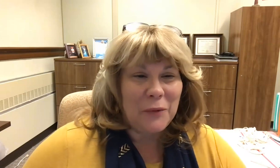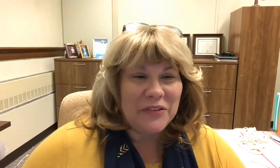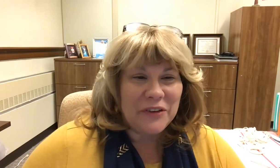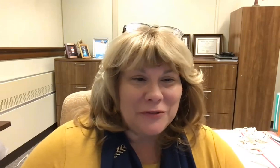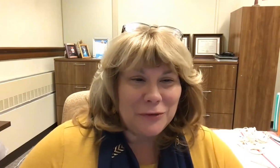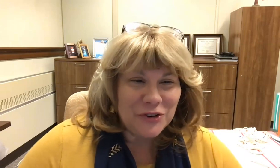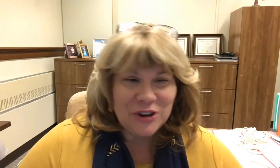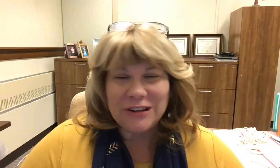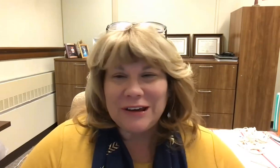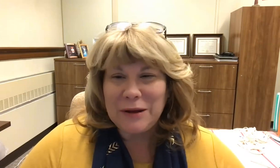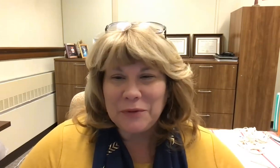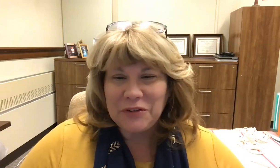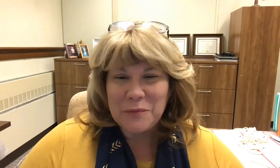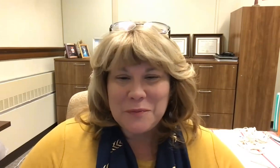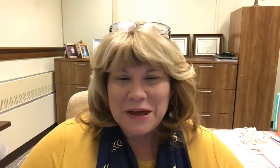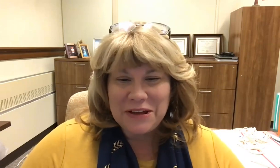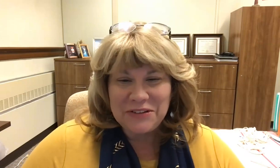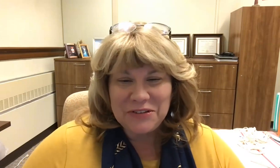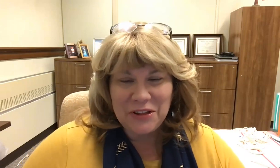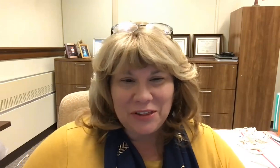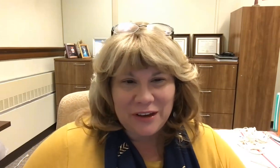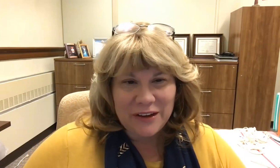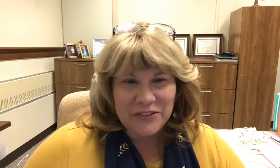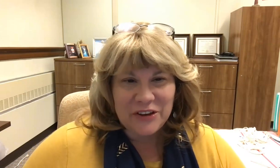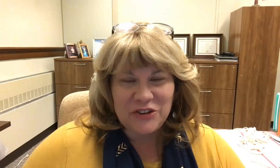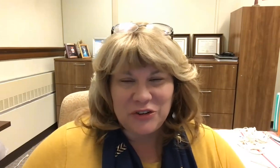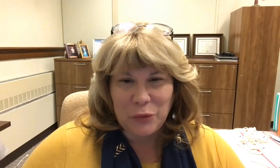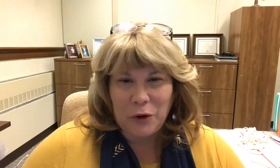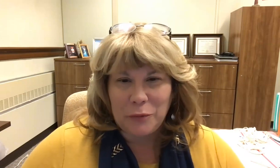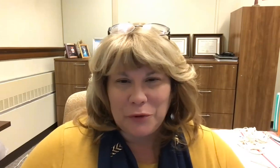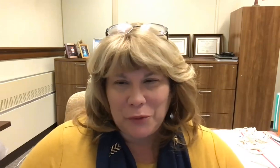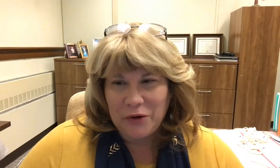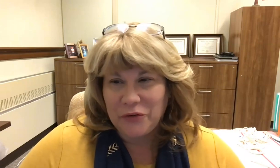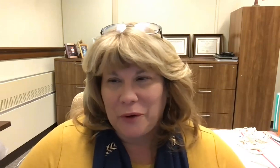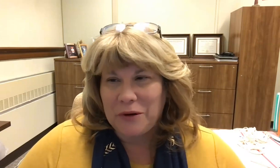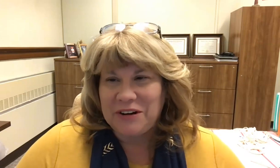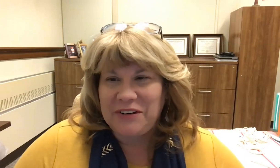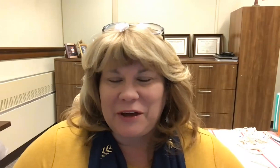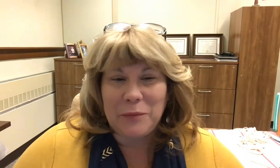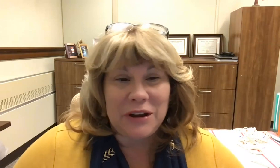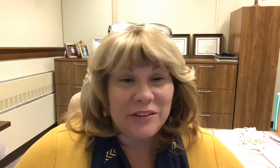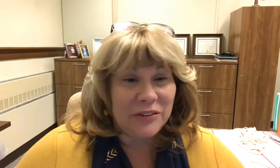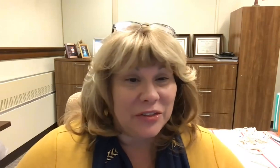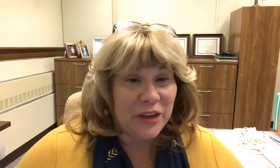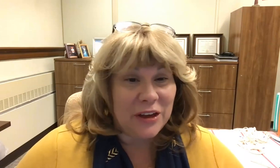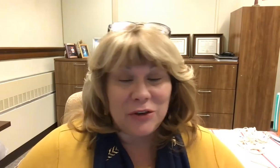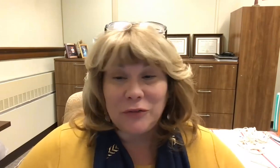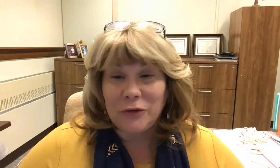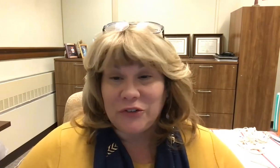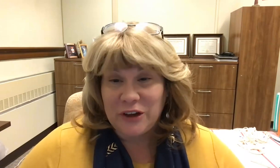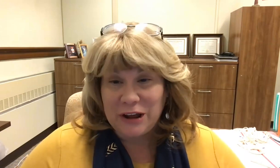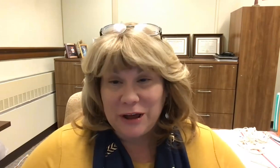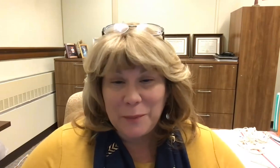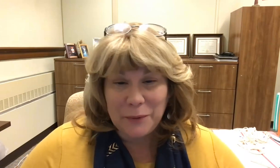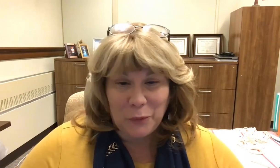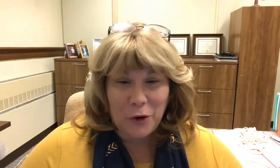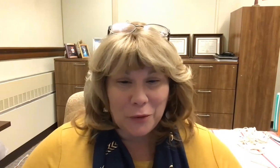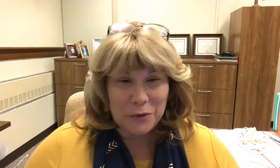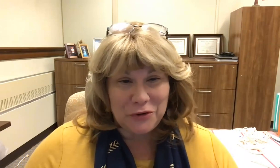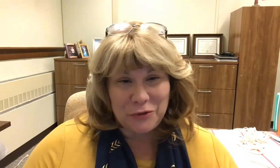was unfortunately unable to make it to the last session to welcome you all. So I wanted to take a minute to thank you for signing up and welcome you to